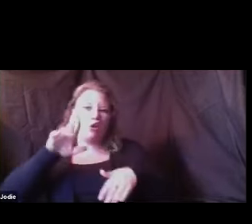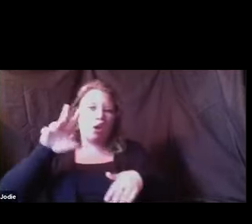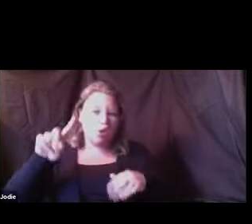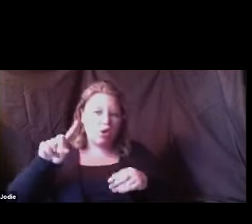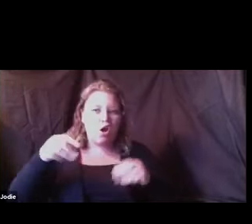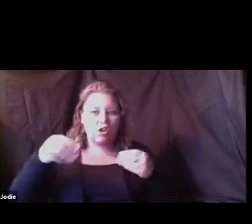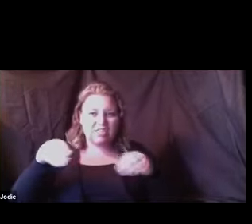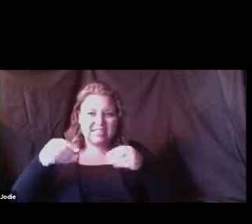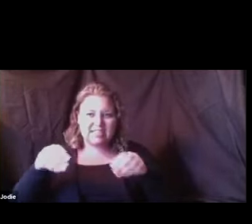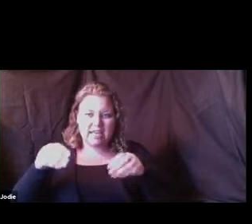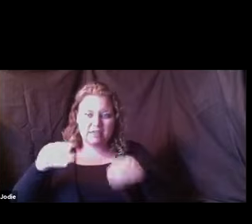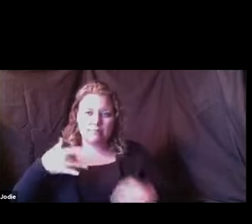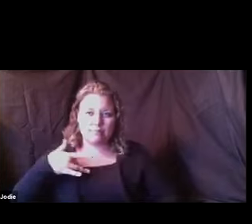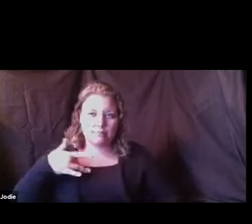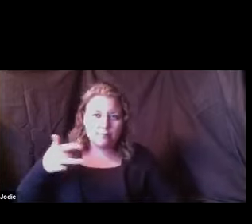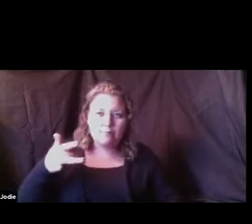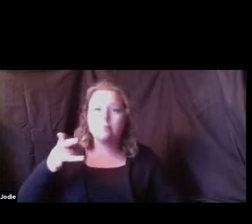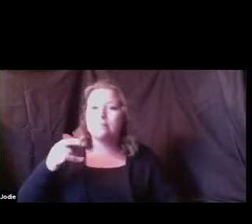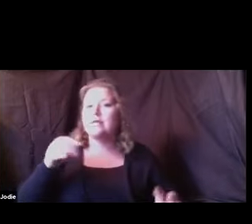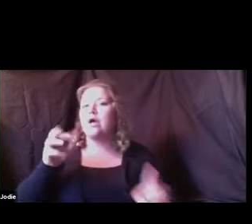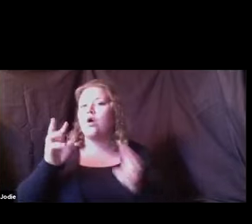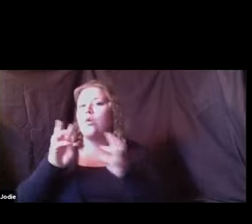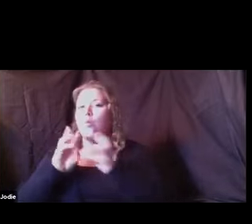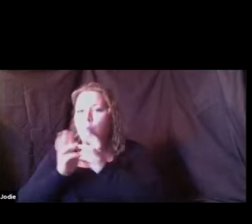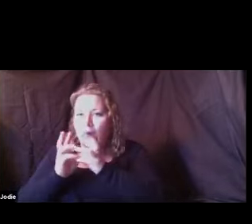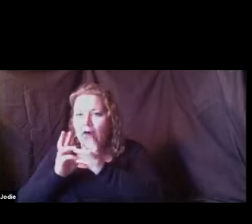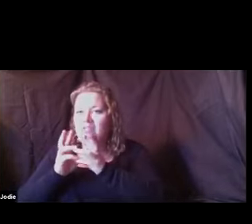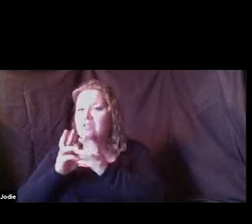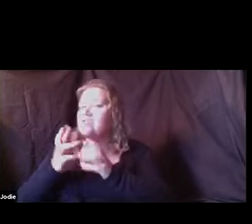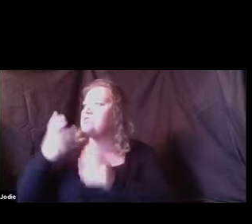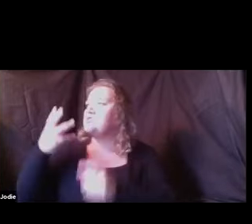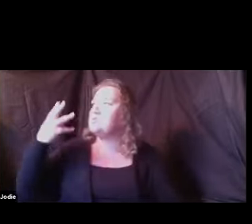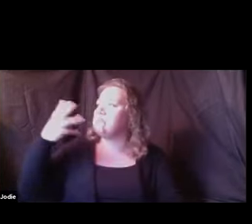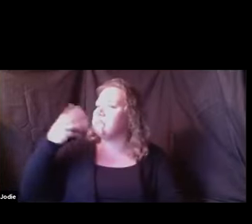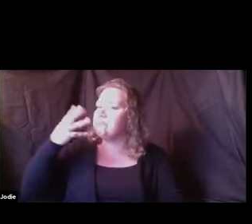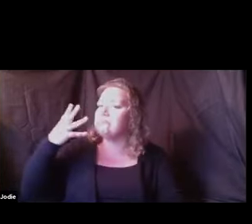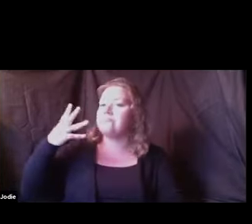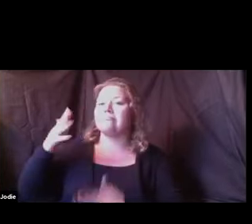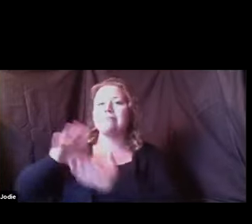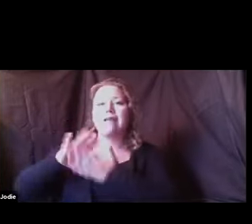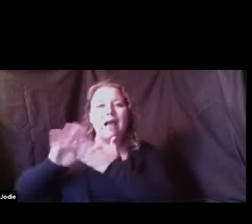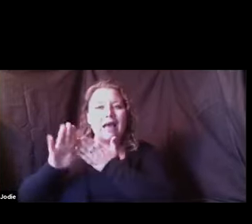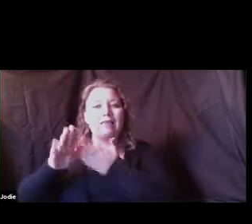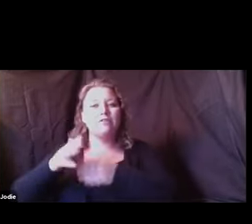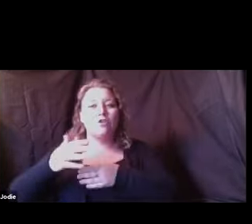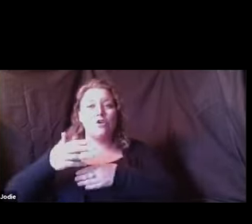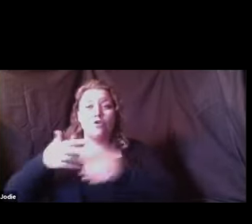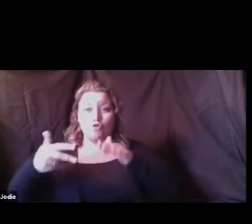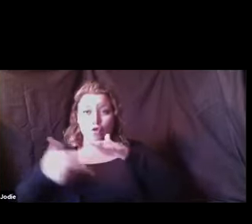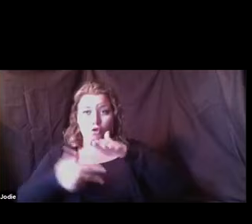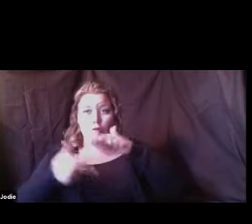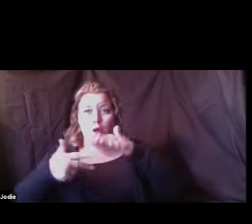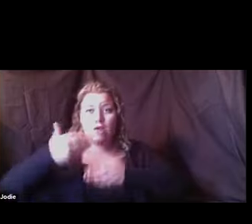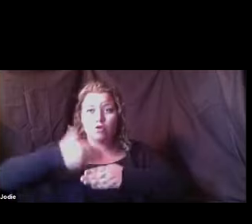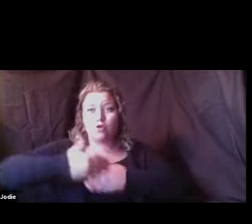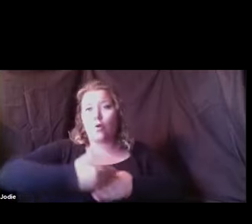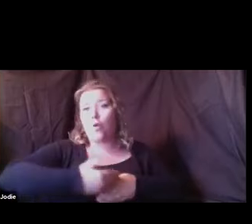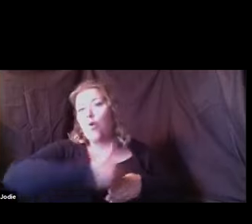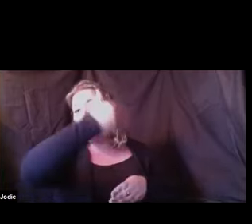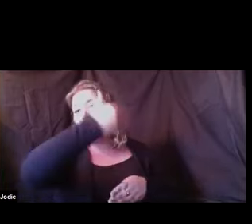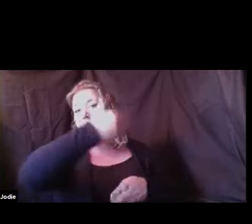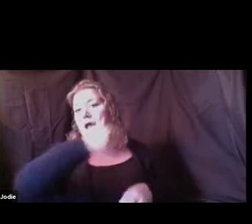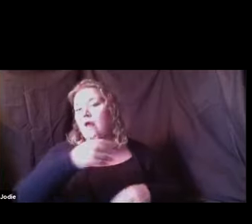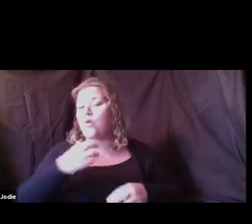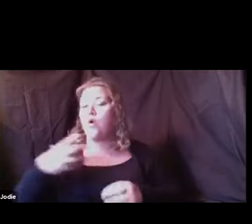be held when the weather is decent and the garage door is open, or it's outside